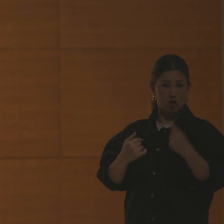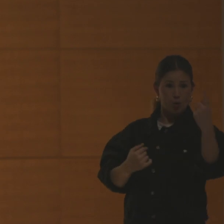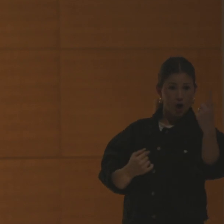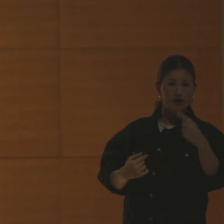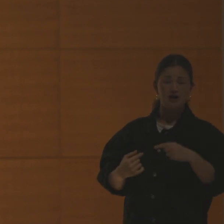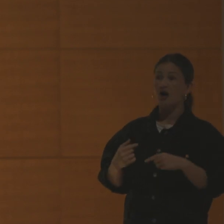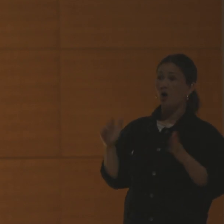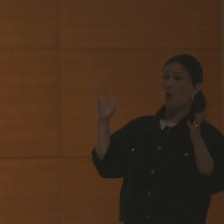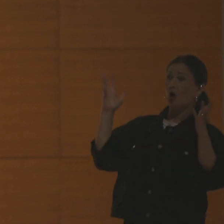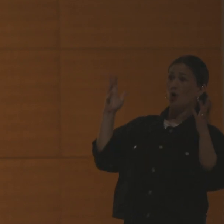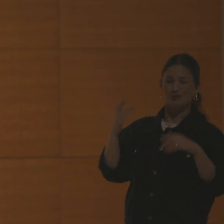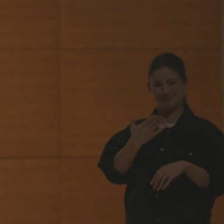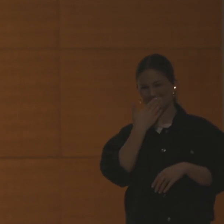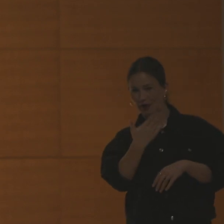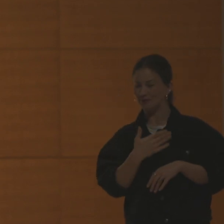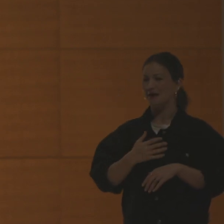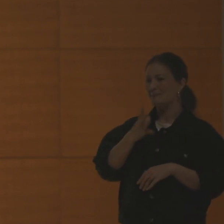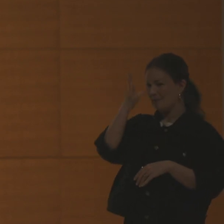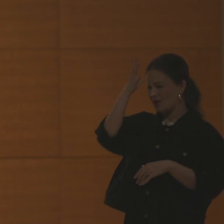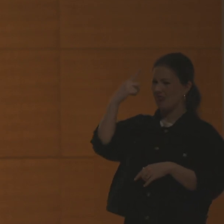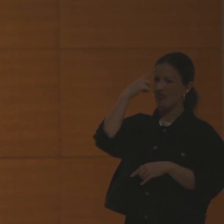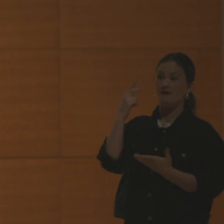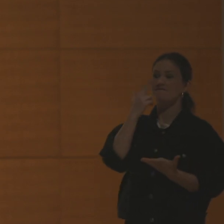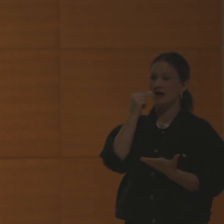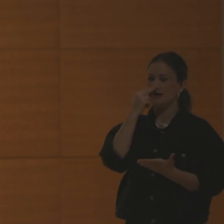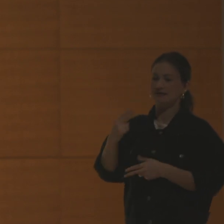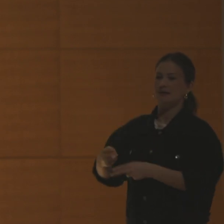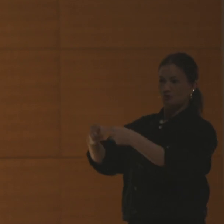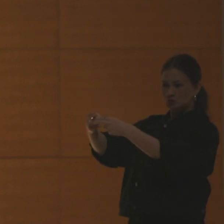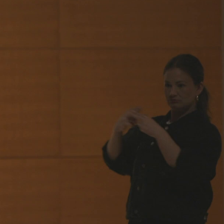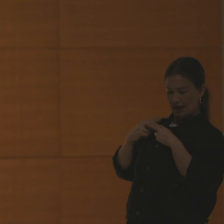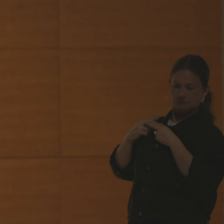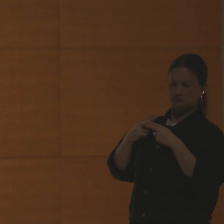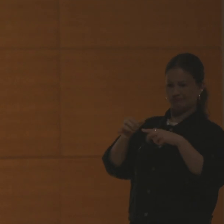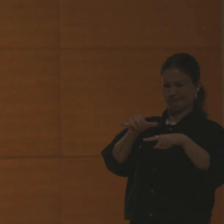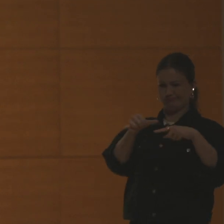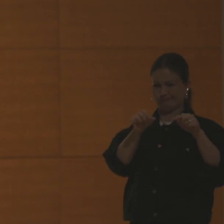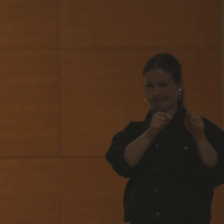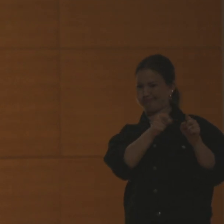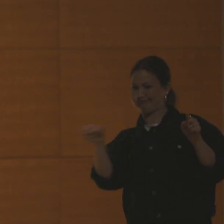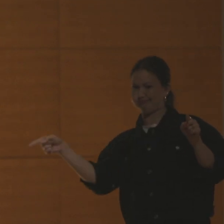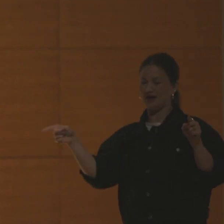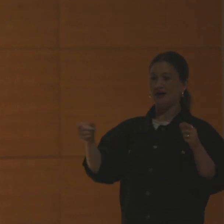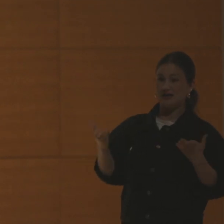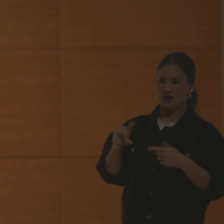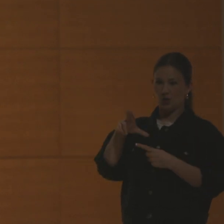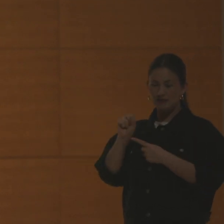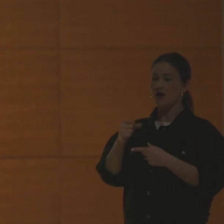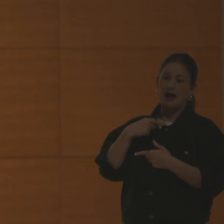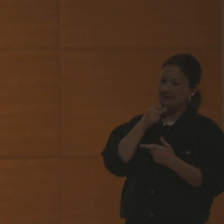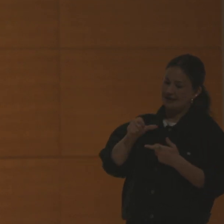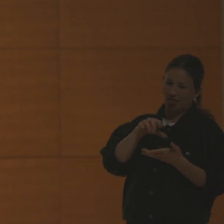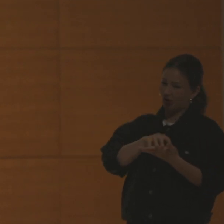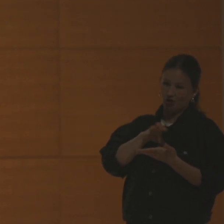amazing enthusiasm. I appreciate it. My parents thought it would be hilarious to name me Wajahat to blend in the United States of America. I didn't learn English, even